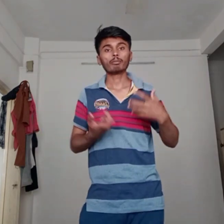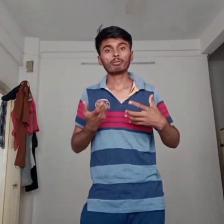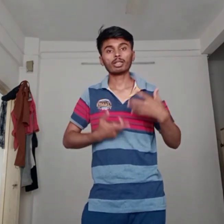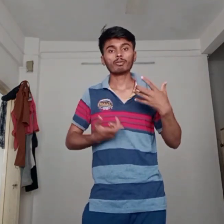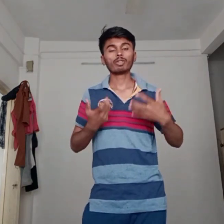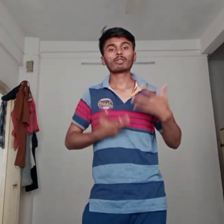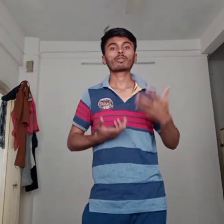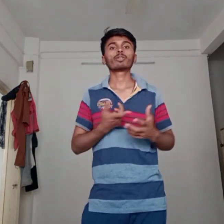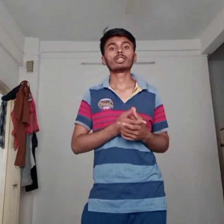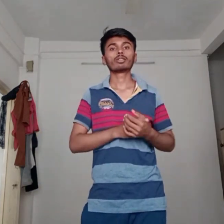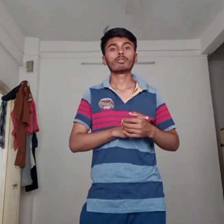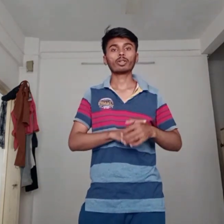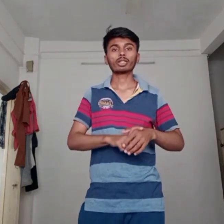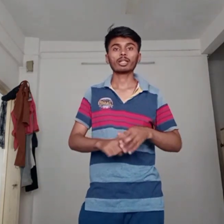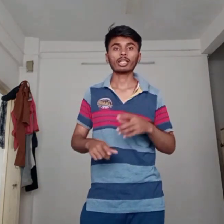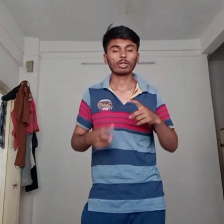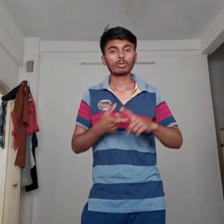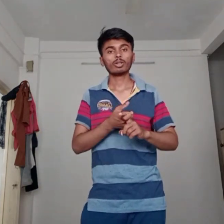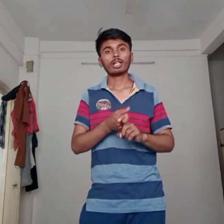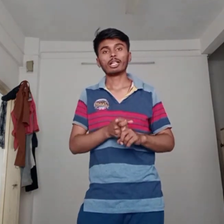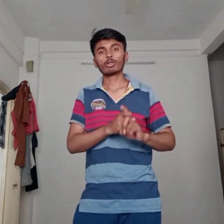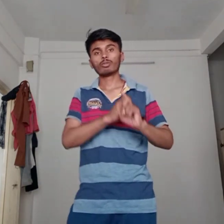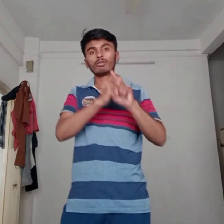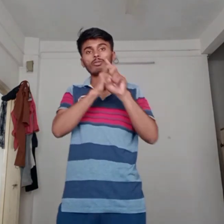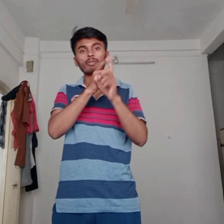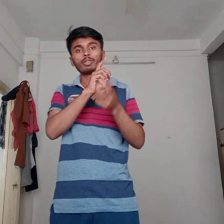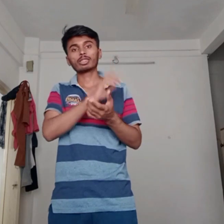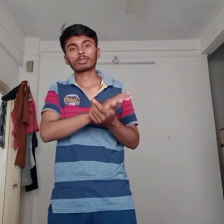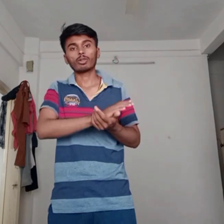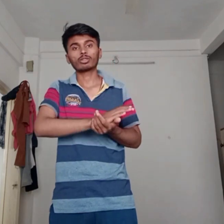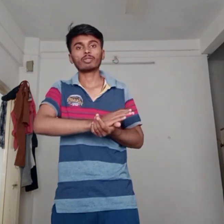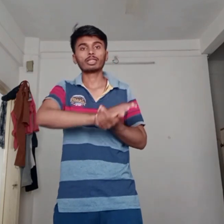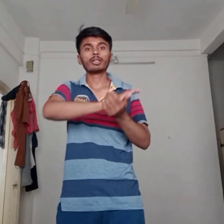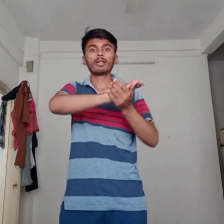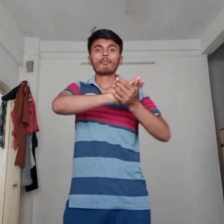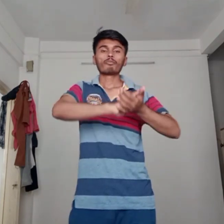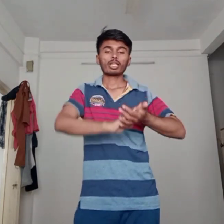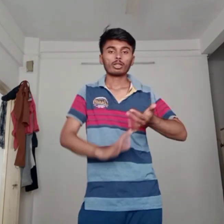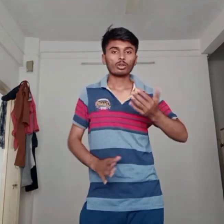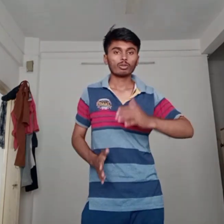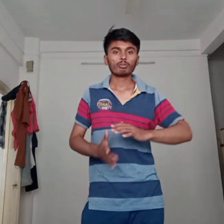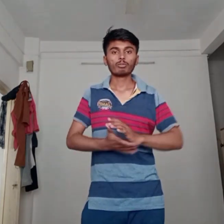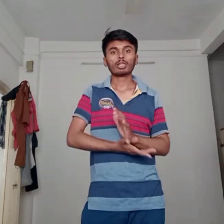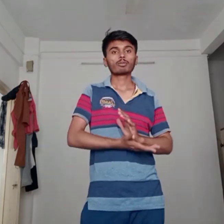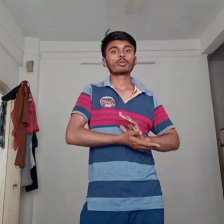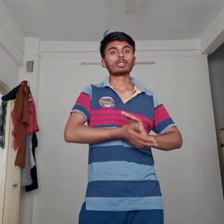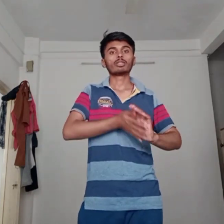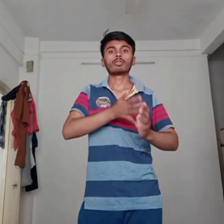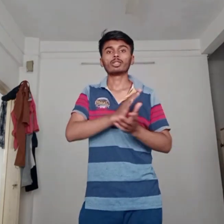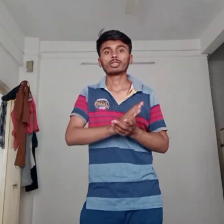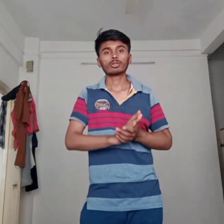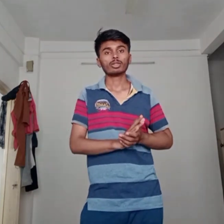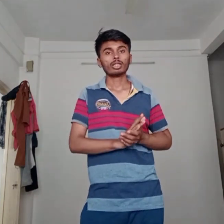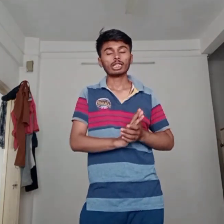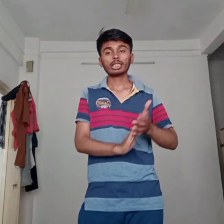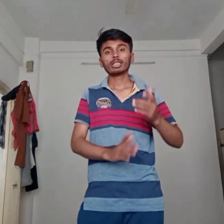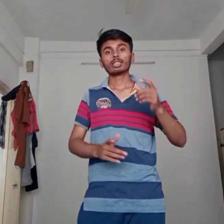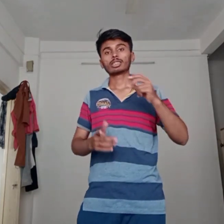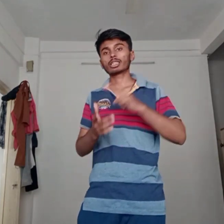high blood flow in the body, and low BP is caused by the low blood flow in the body. So then second